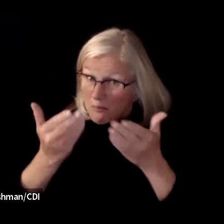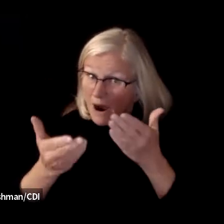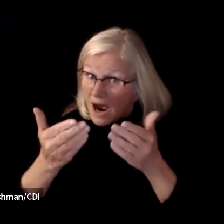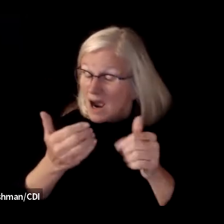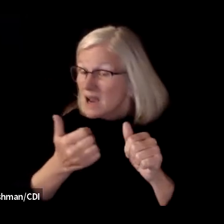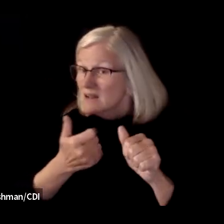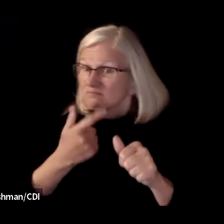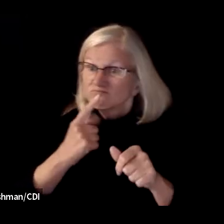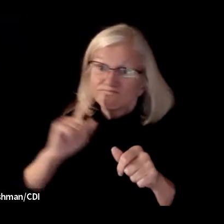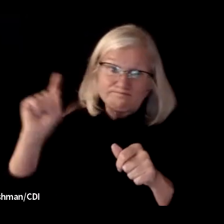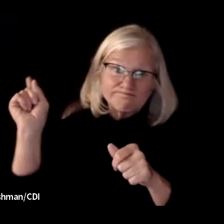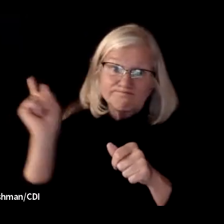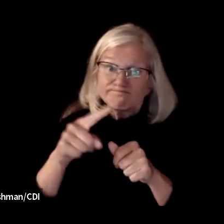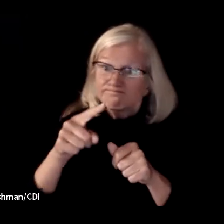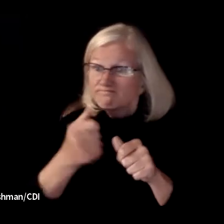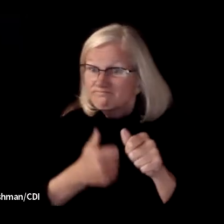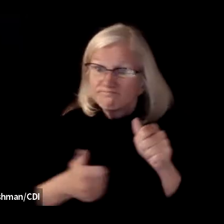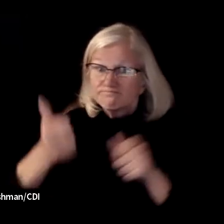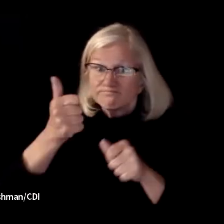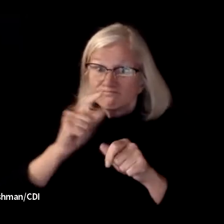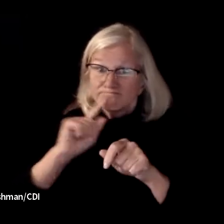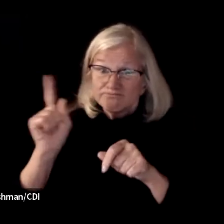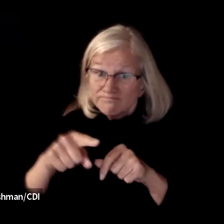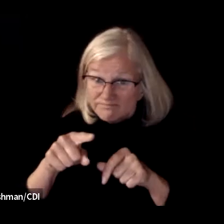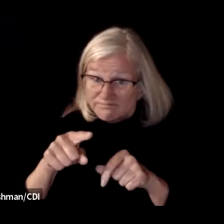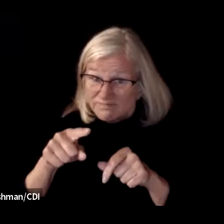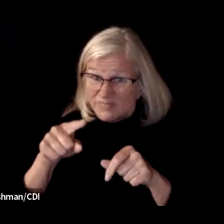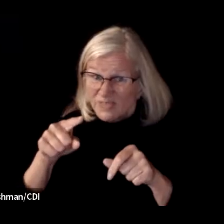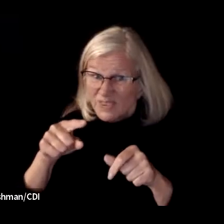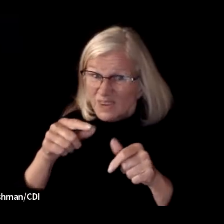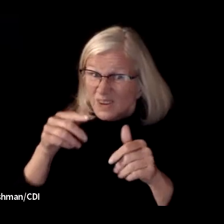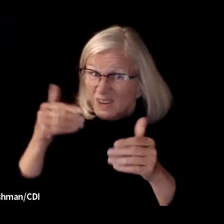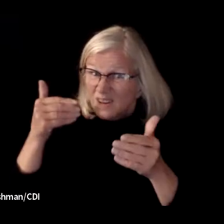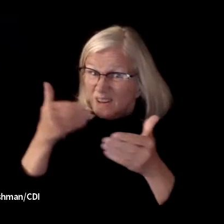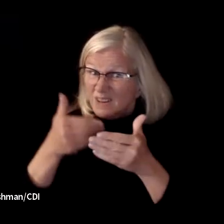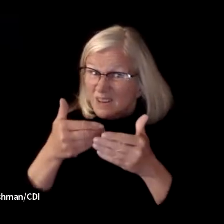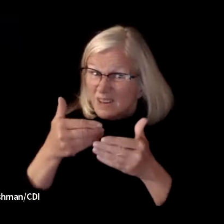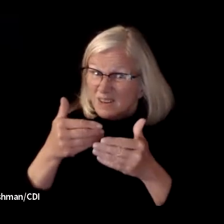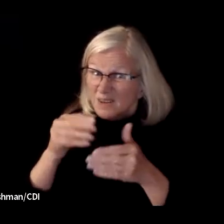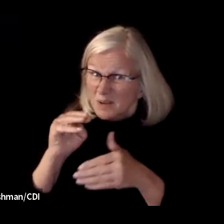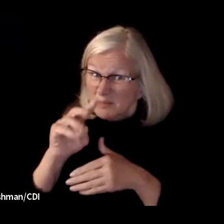how close are we to your department recommending to the governor that he go that route?